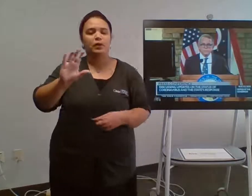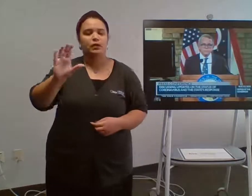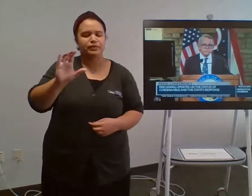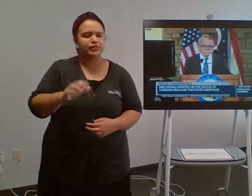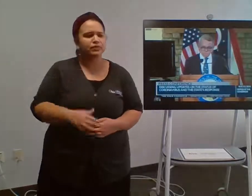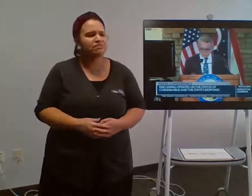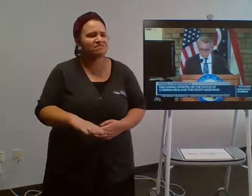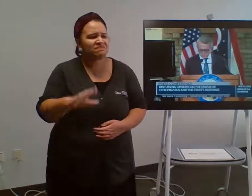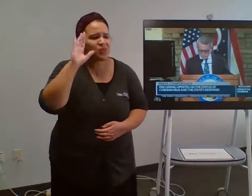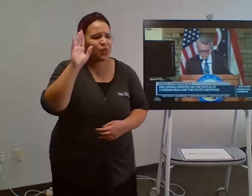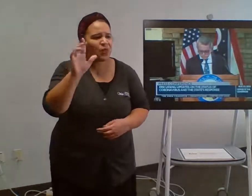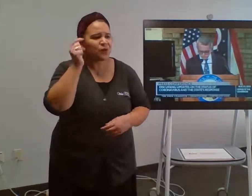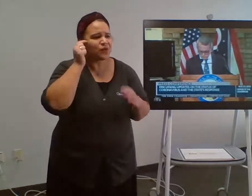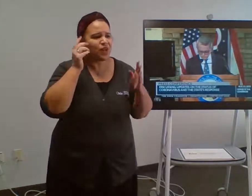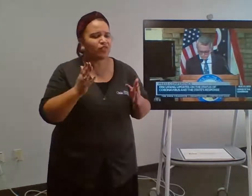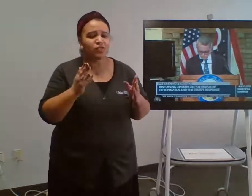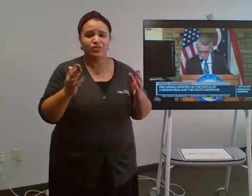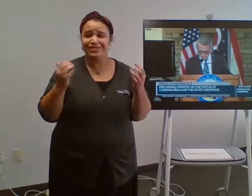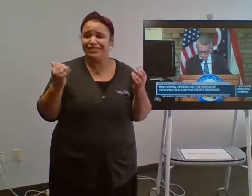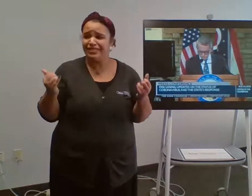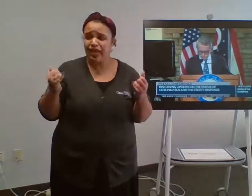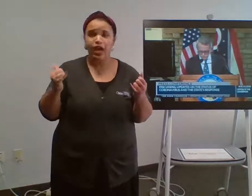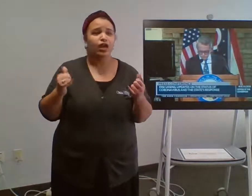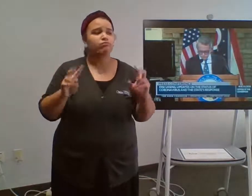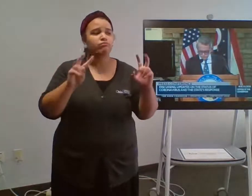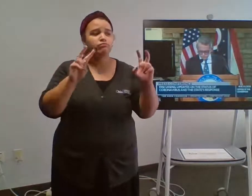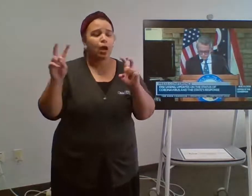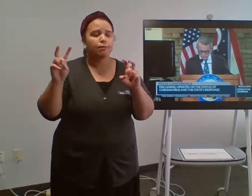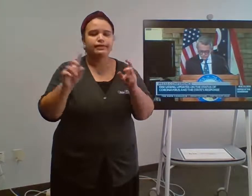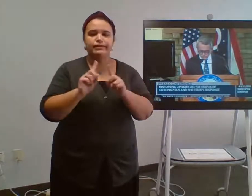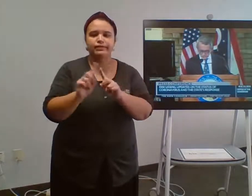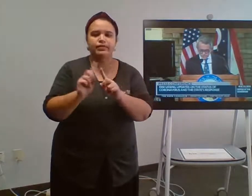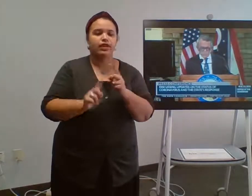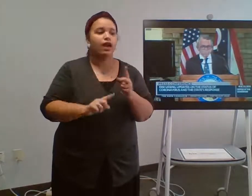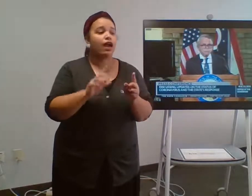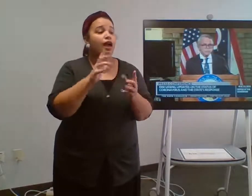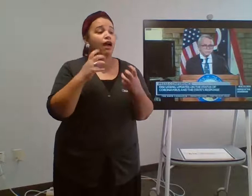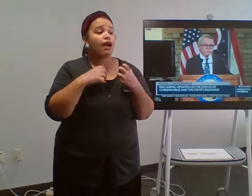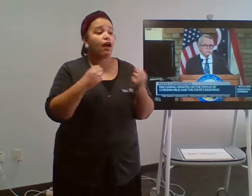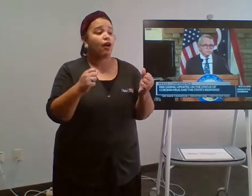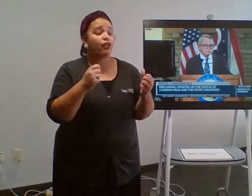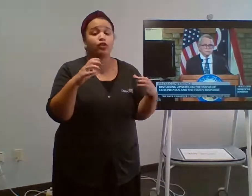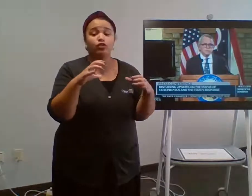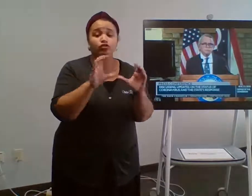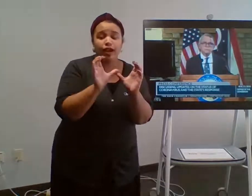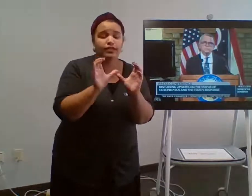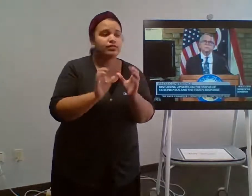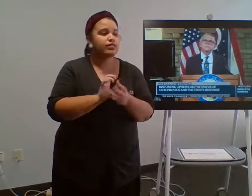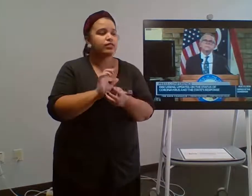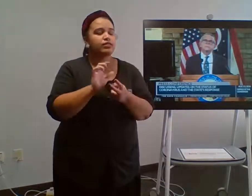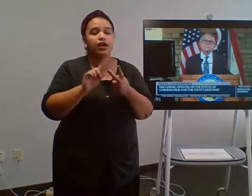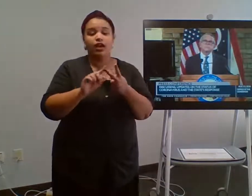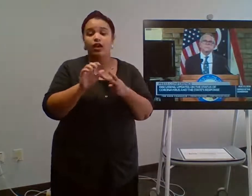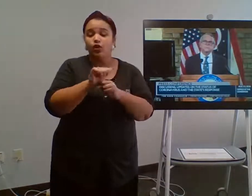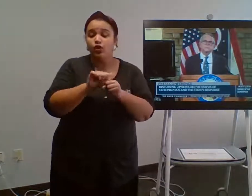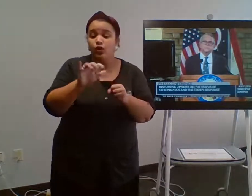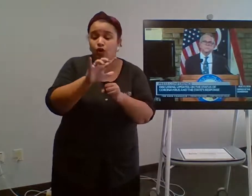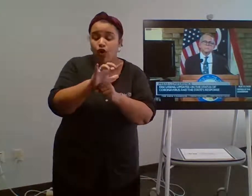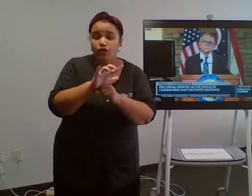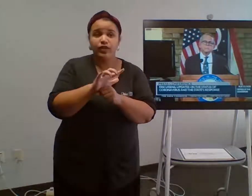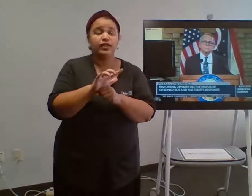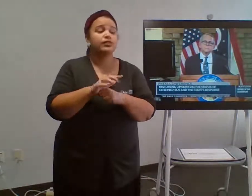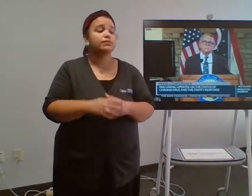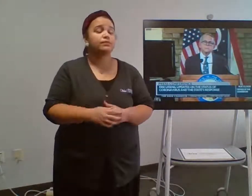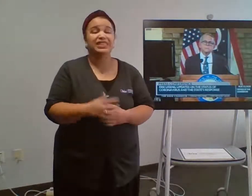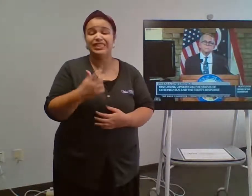about health crisis, and we've been talking about COVID for months. This summer in the capital city, in Columbus,